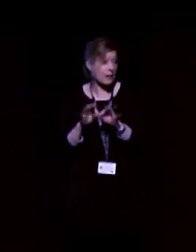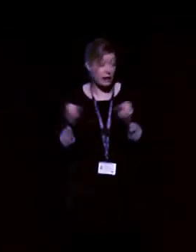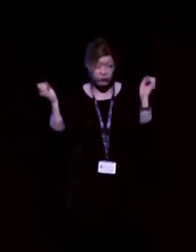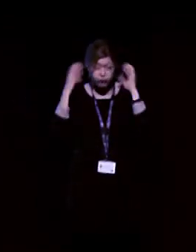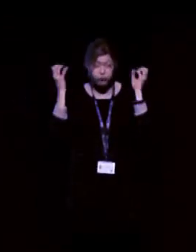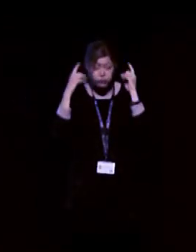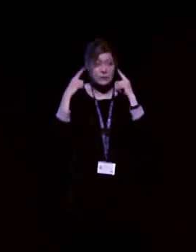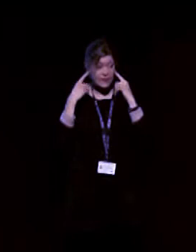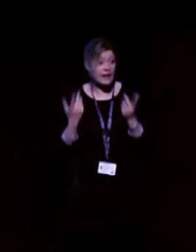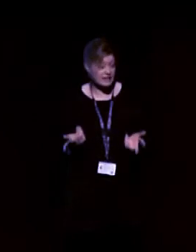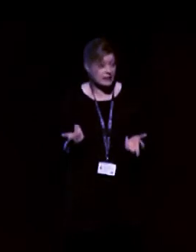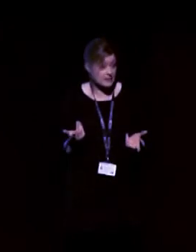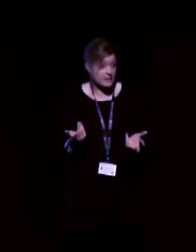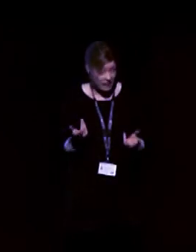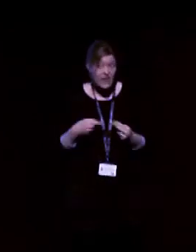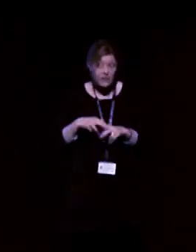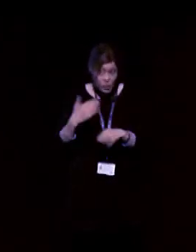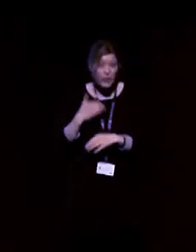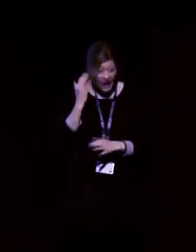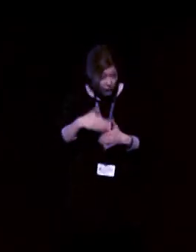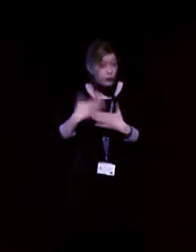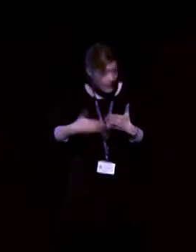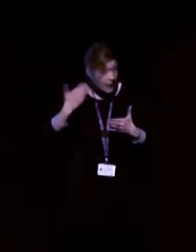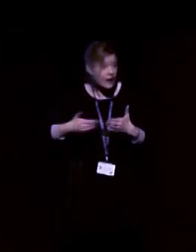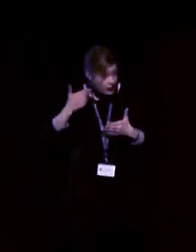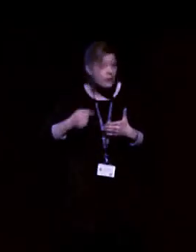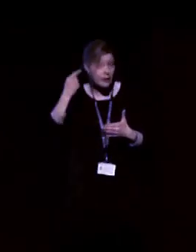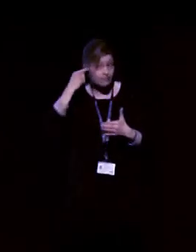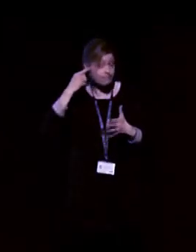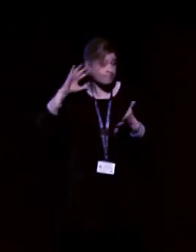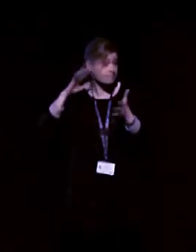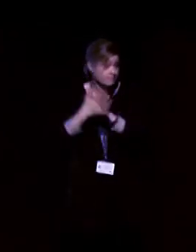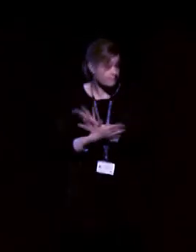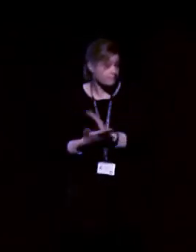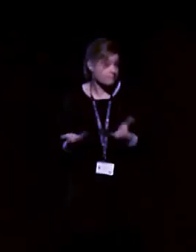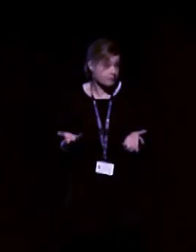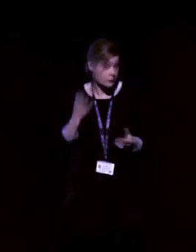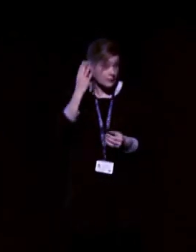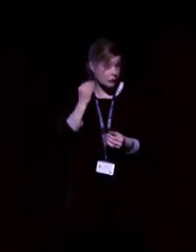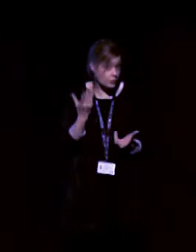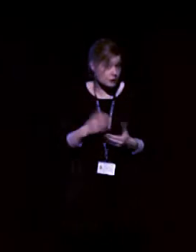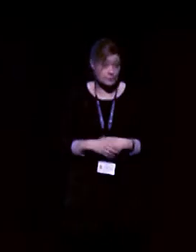exposure. So if they're doing this chronically, they will be causing themselves to have a noise-induced hearing loss.